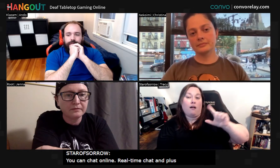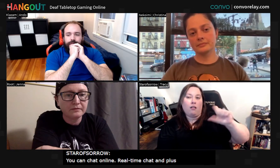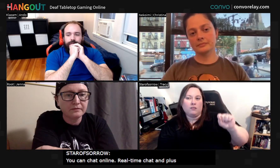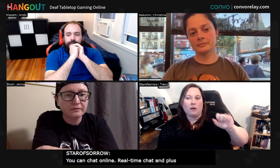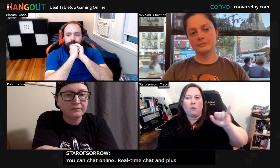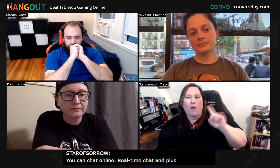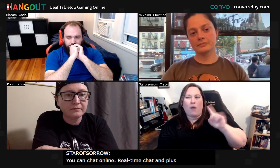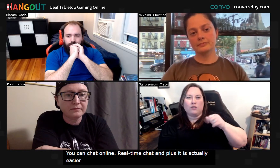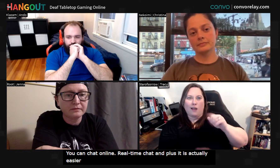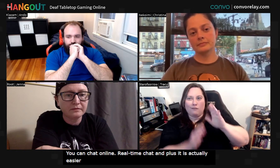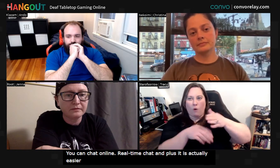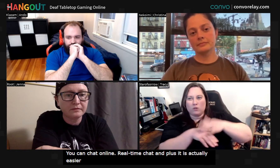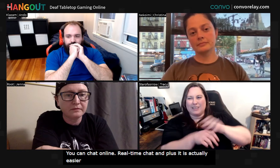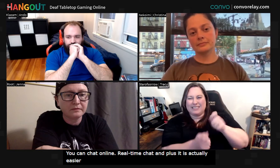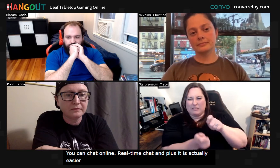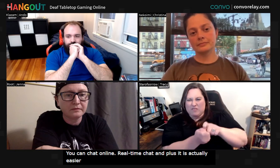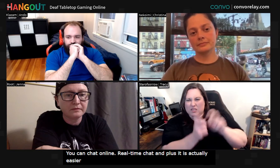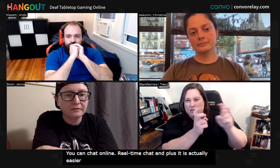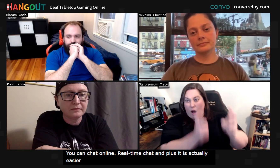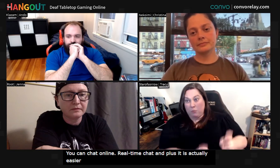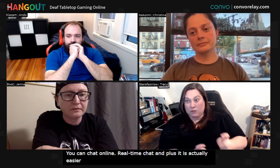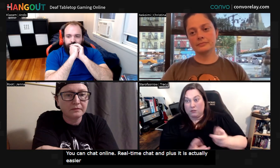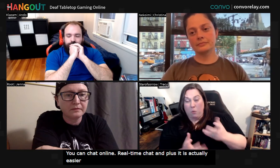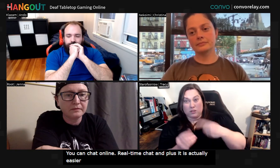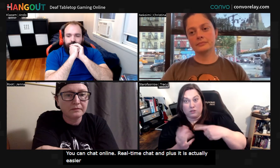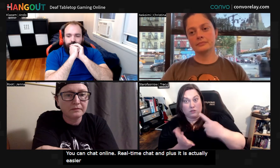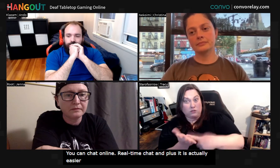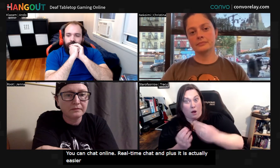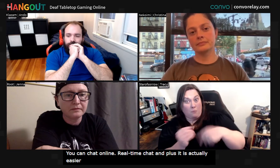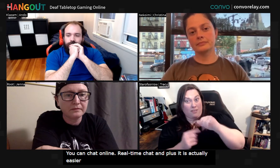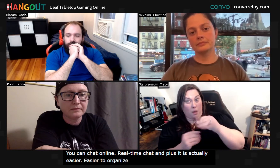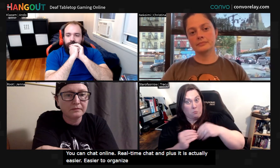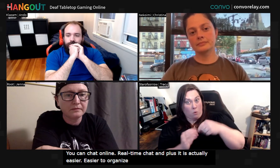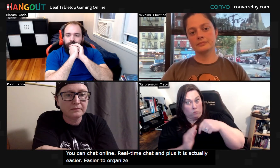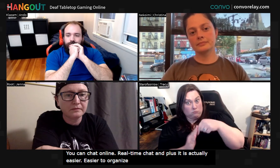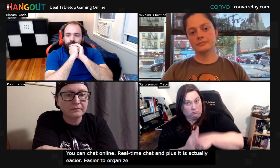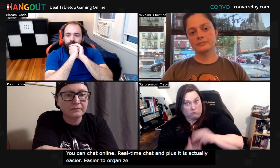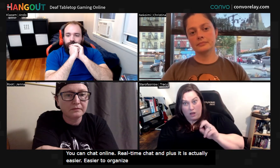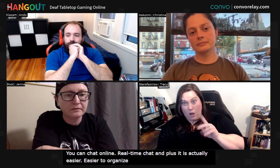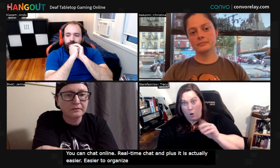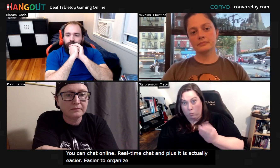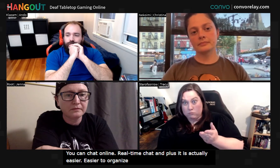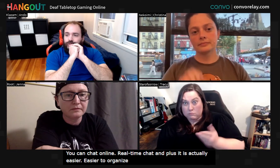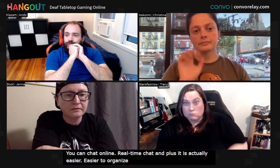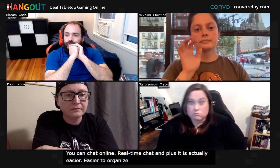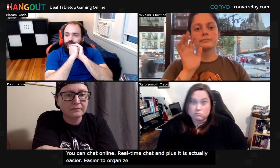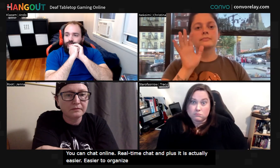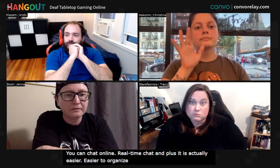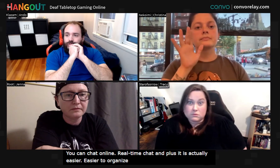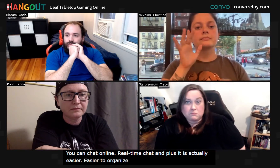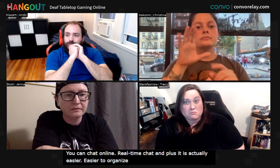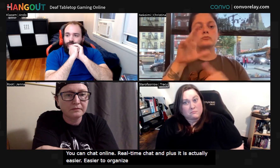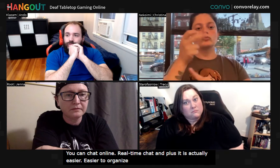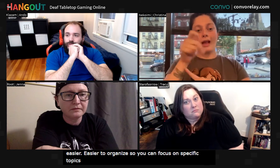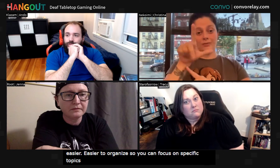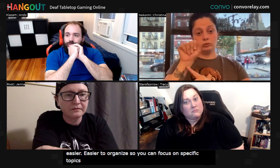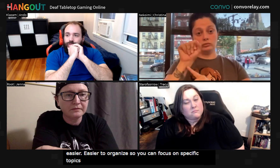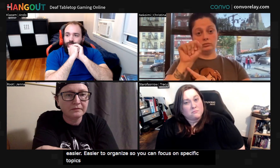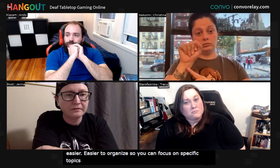It's easier to organize. So you can focus on specific topics, different hashtags. Nico, do you want to explain a